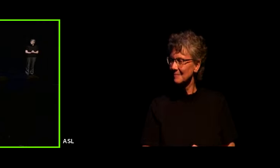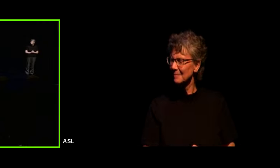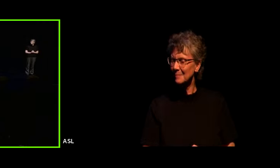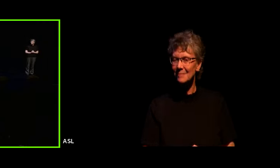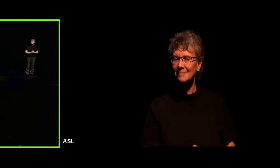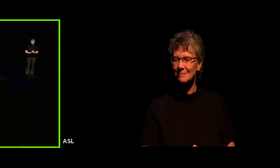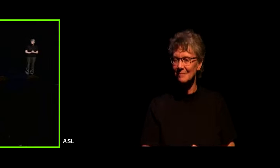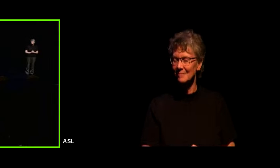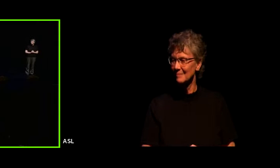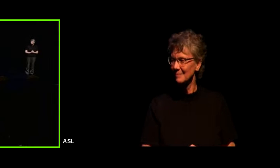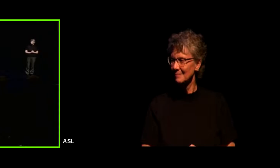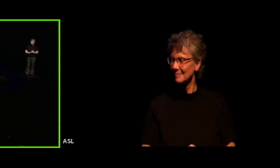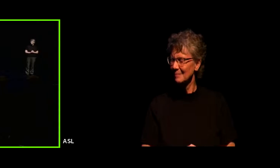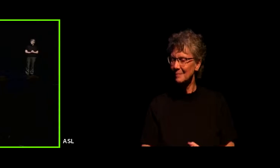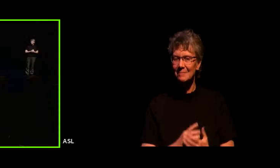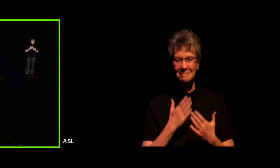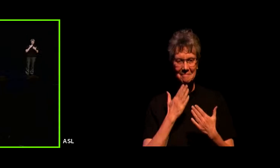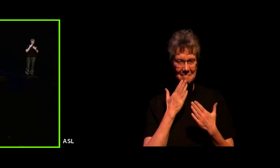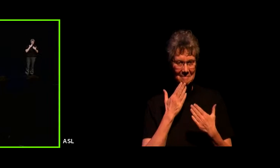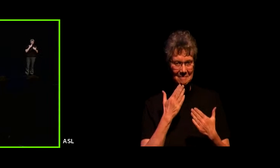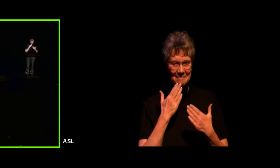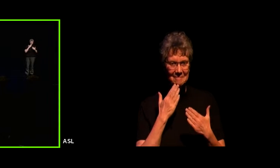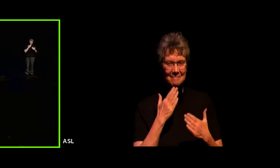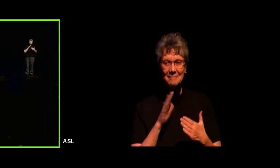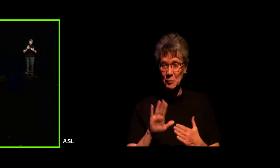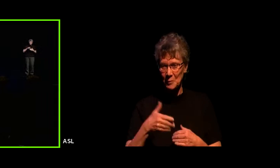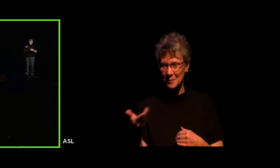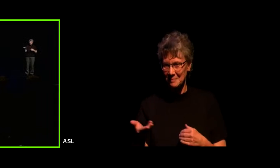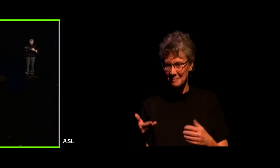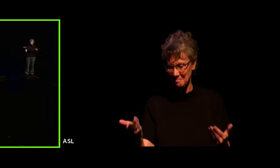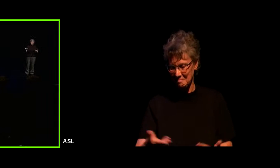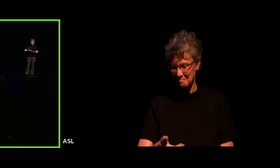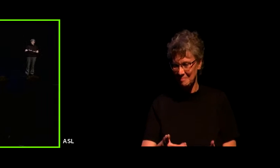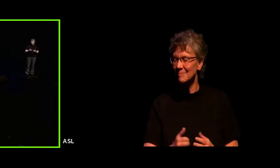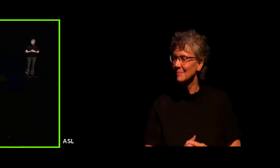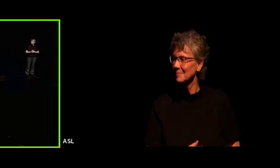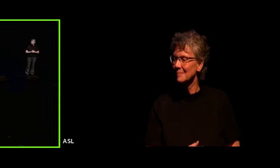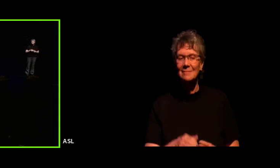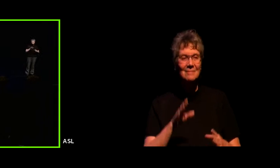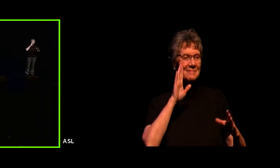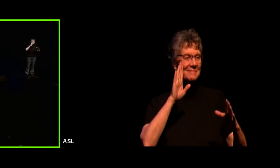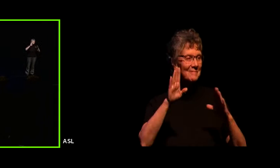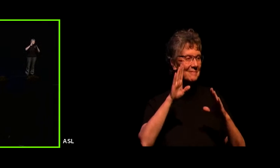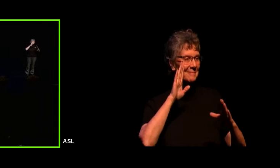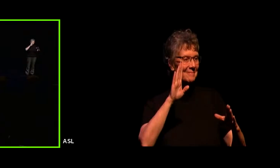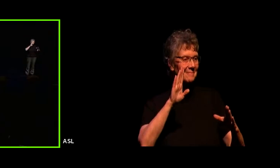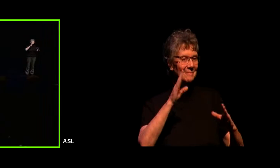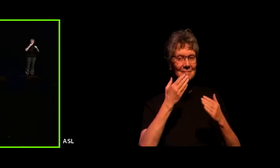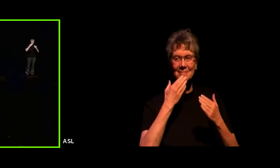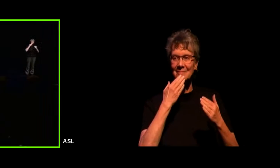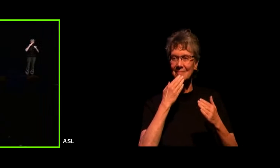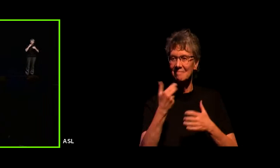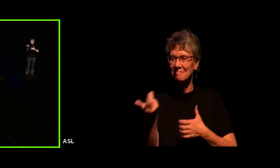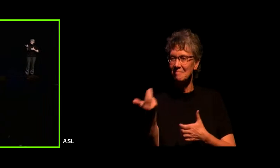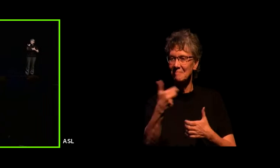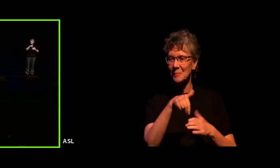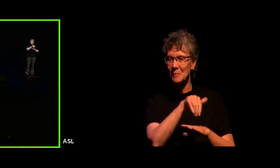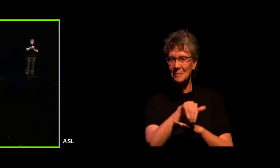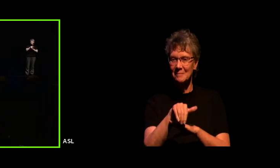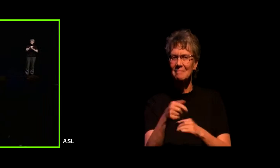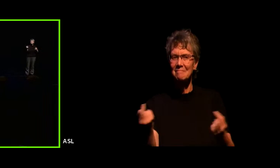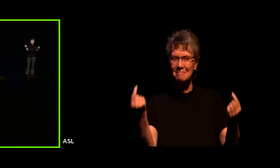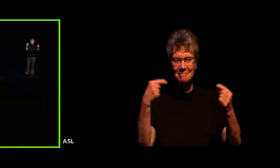Well, thank you. Thank you very much for that introduction. Hello, everybody, and thanks for being here tonight at the Tims